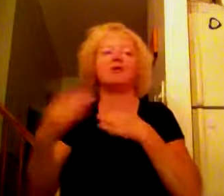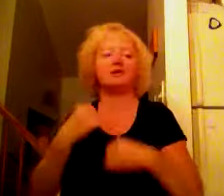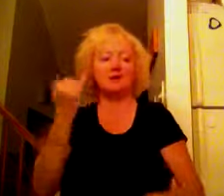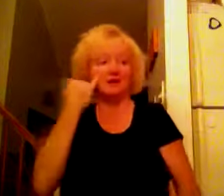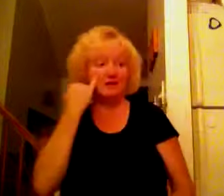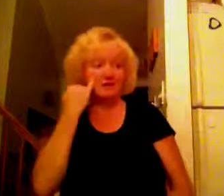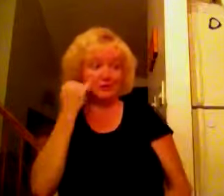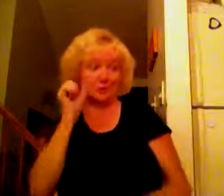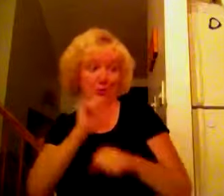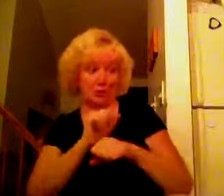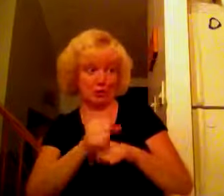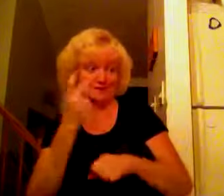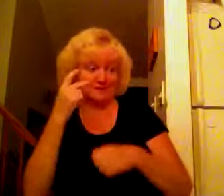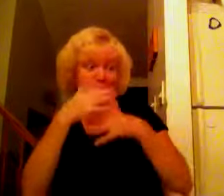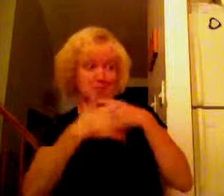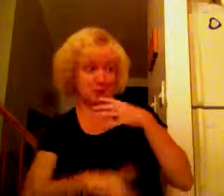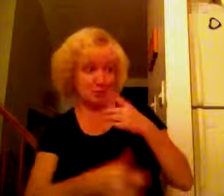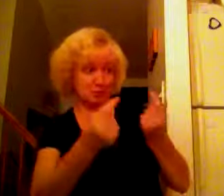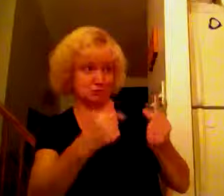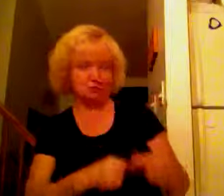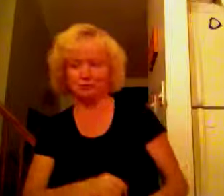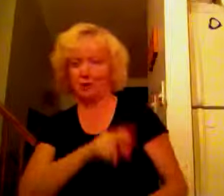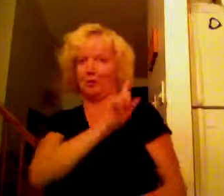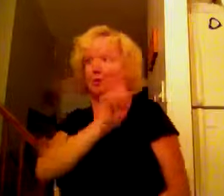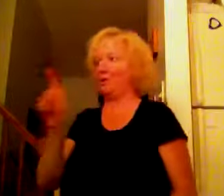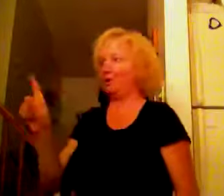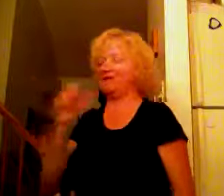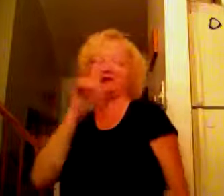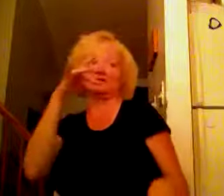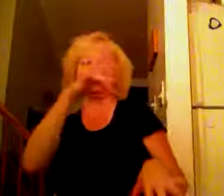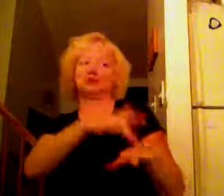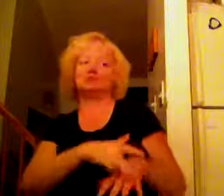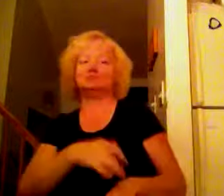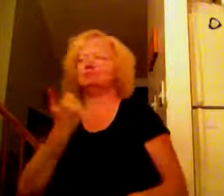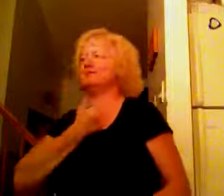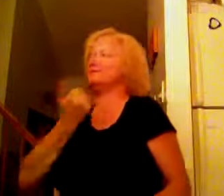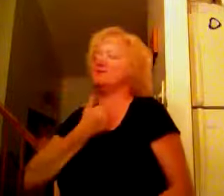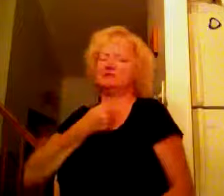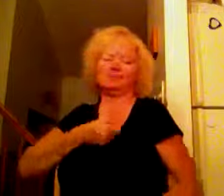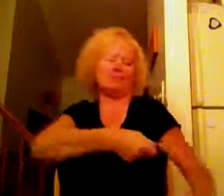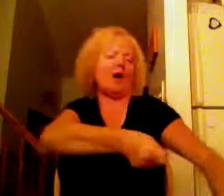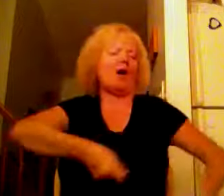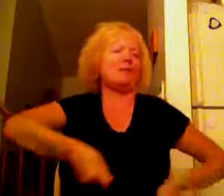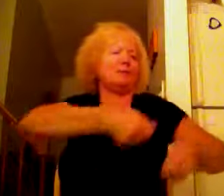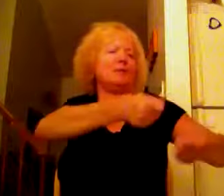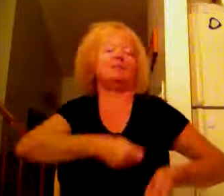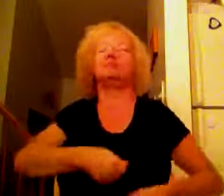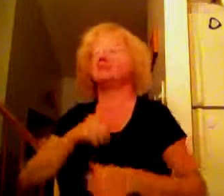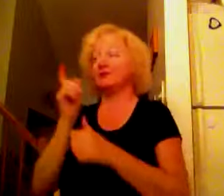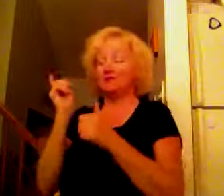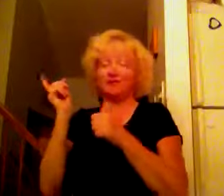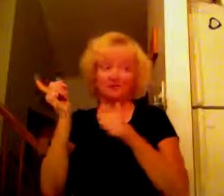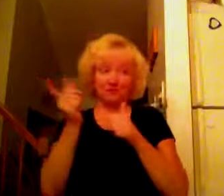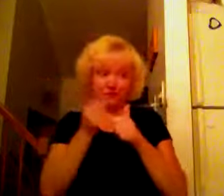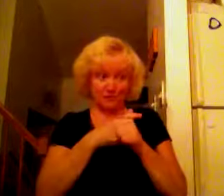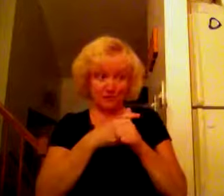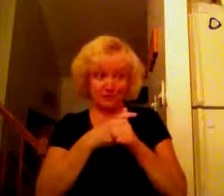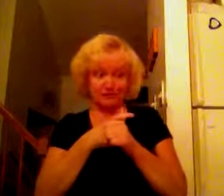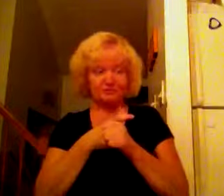away from it. I definitely wouldn't touch it. I would probably just mop it up. The first thing one of them wanted to do